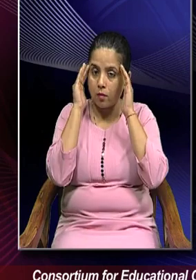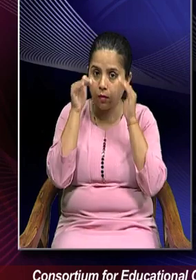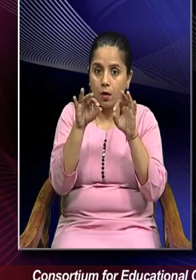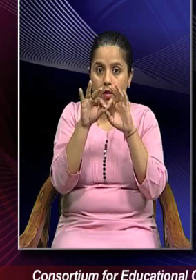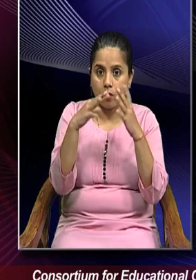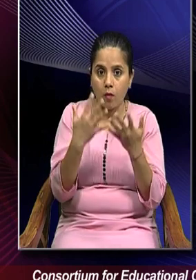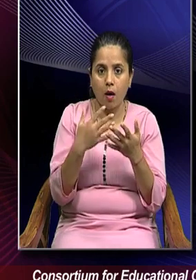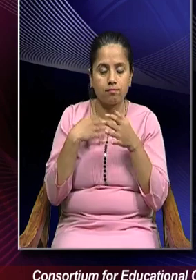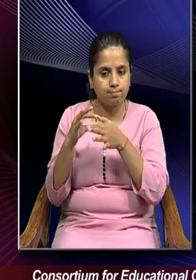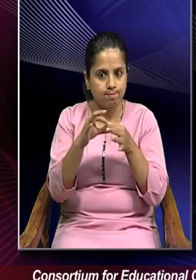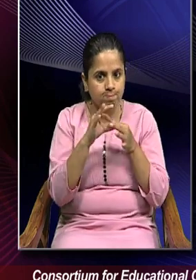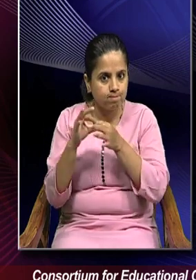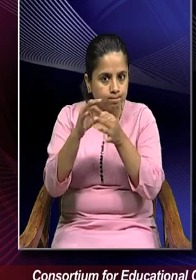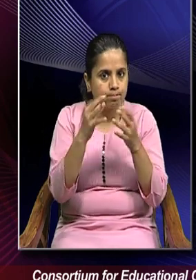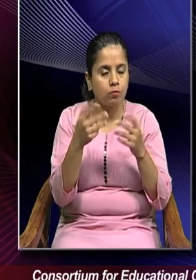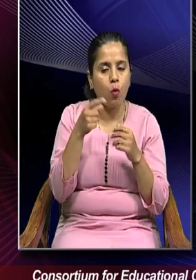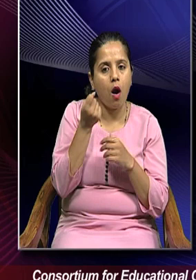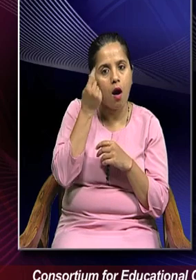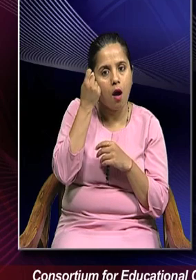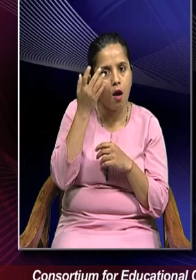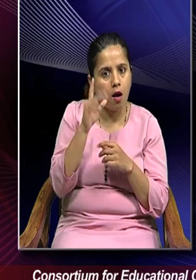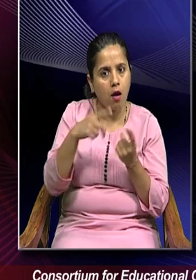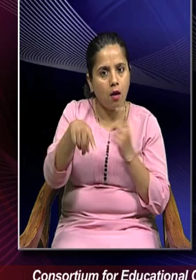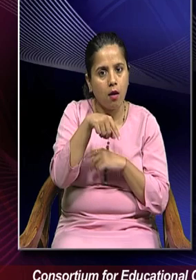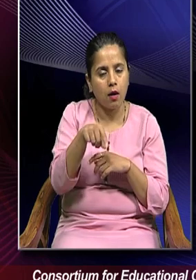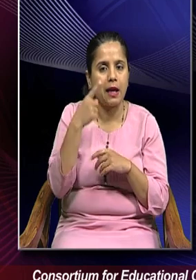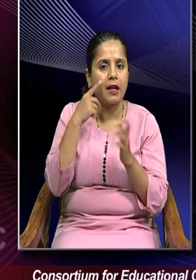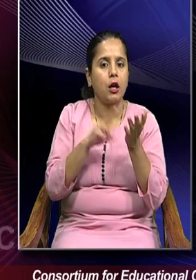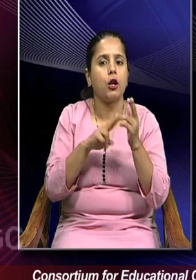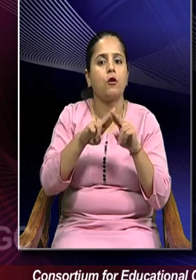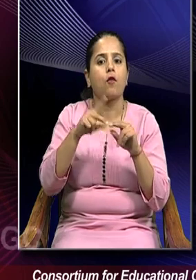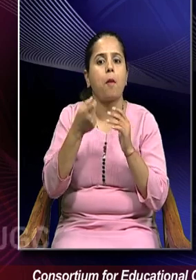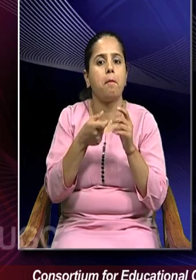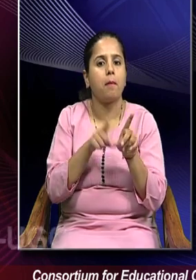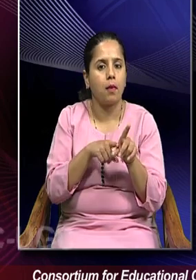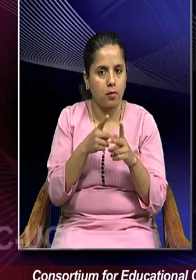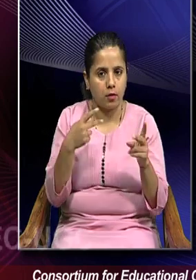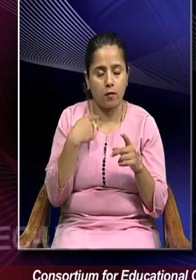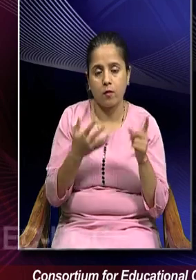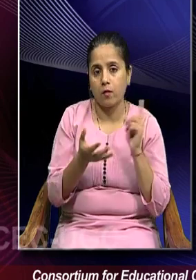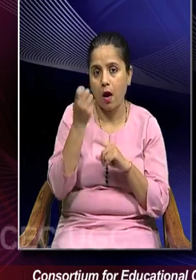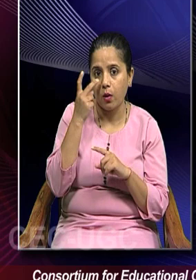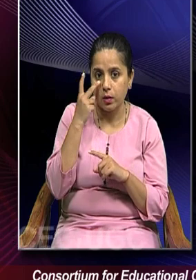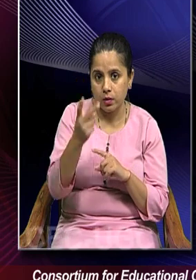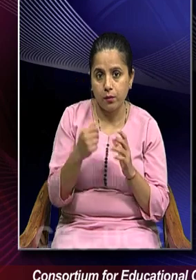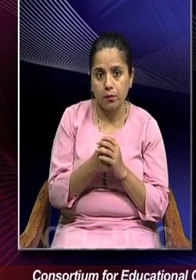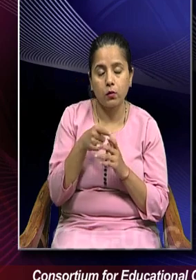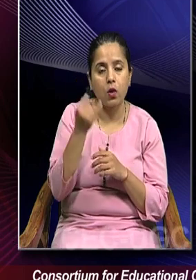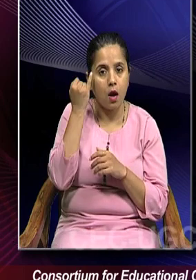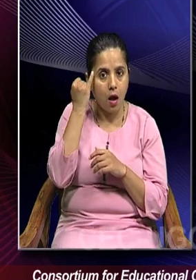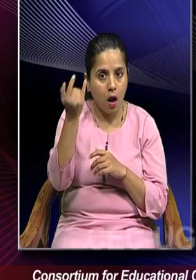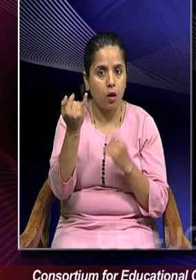family harmony, it was achieved by the understanding and informality. So, we find that how these ideas